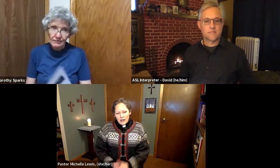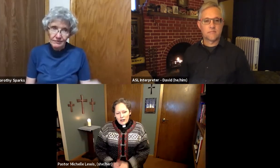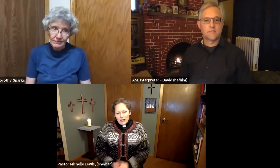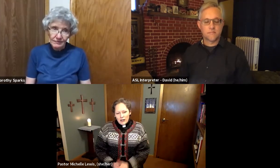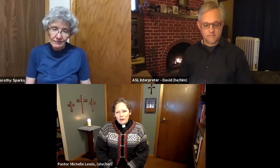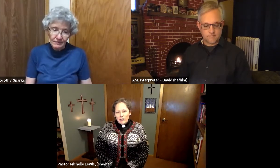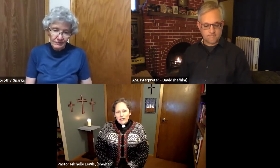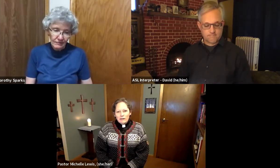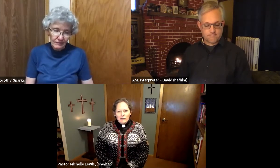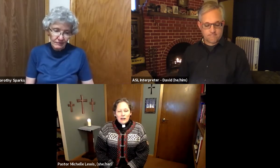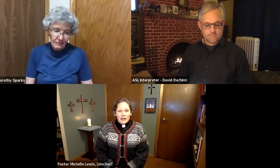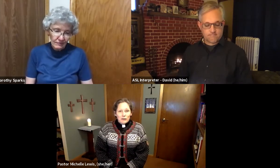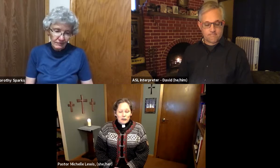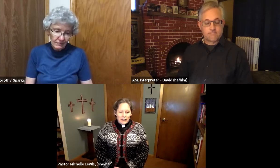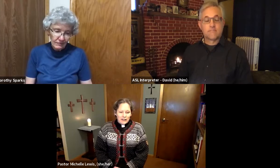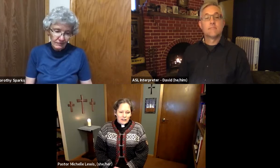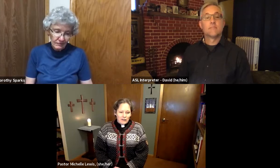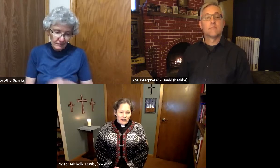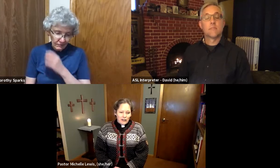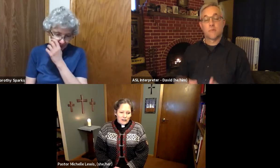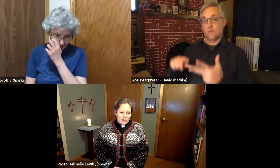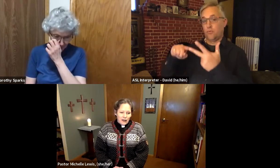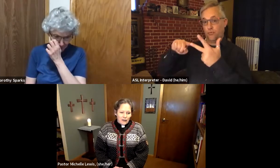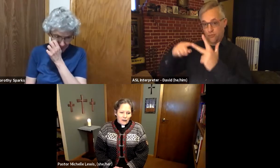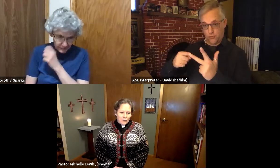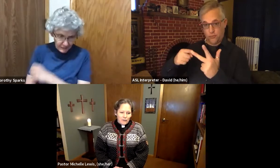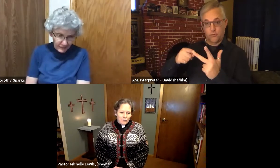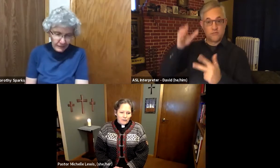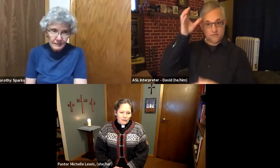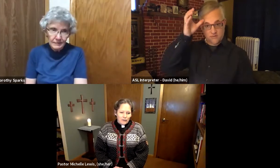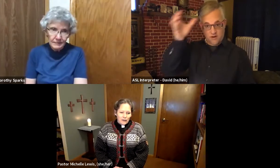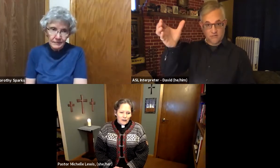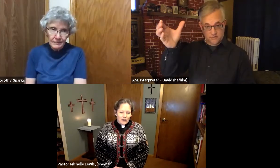the third concept that we contemplate this evening together